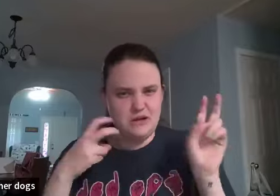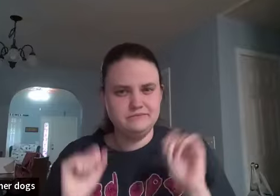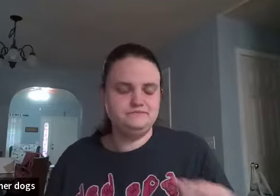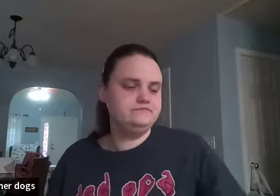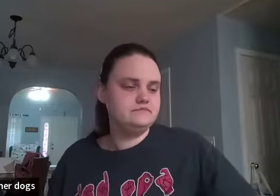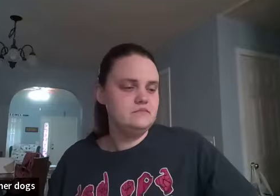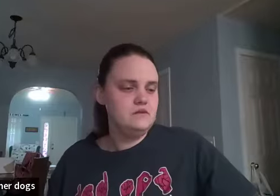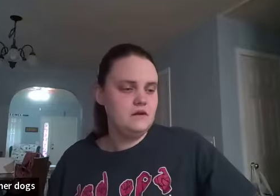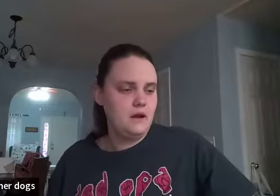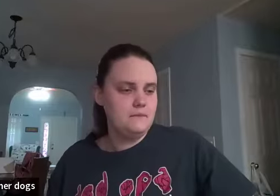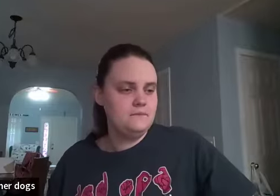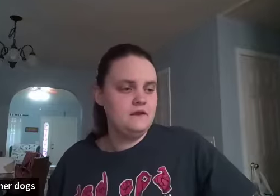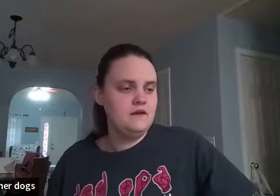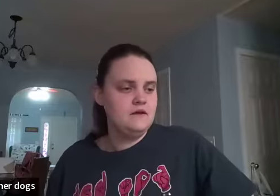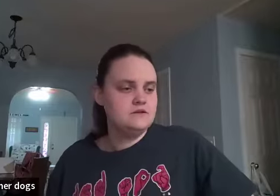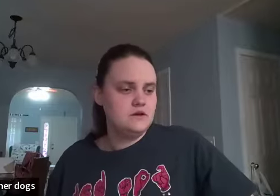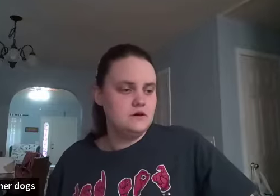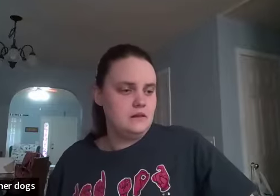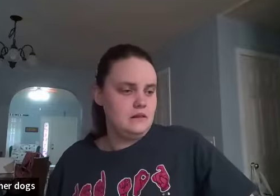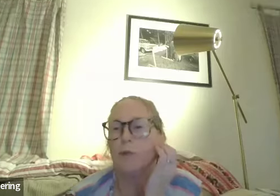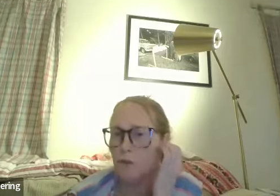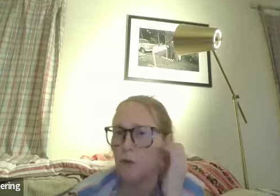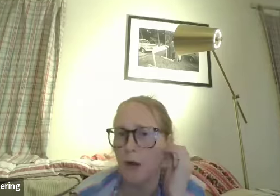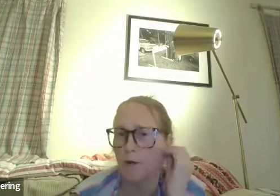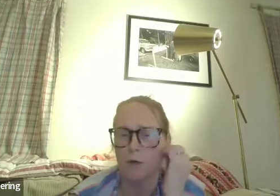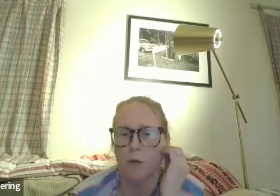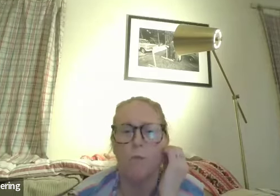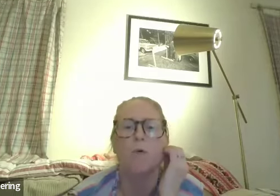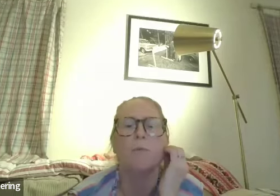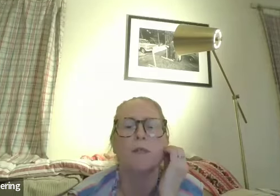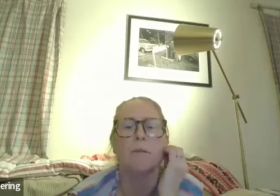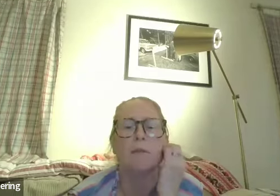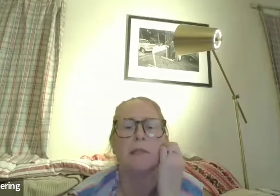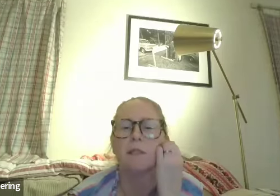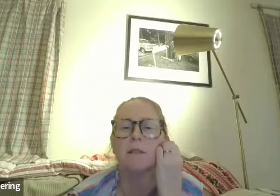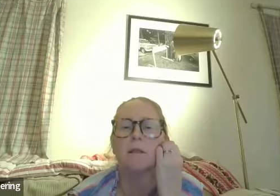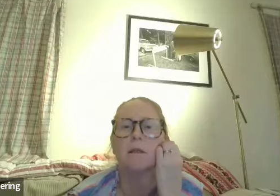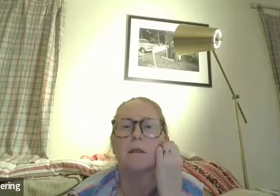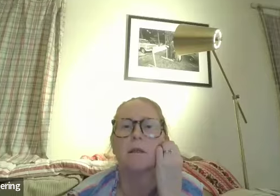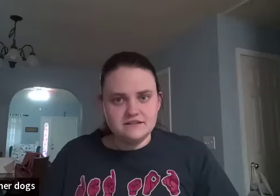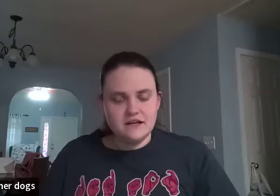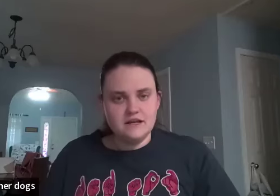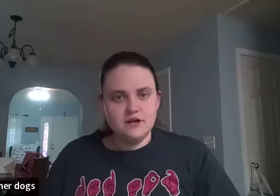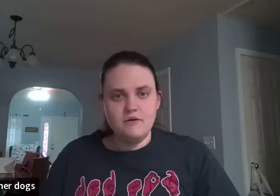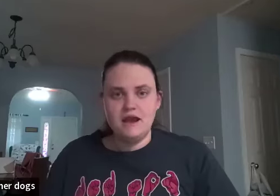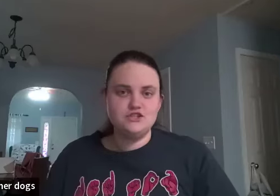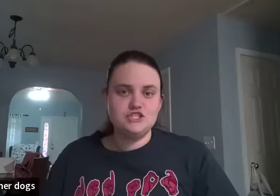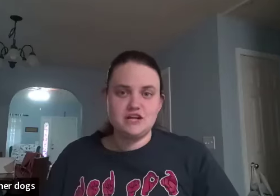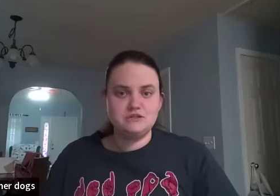well. Okay. So Jillian, will you do I don't know one more time, please? we've not done, I don't know. And I've just naturally